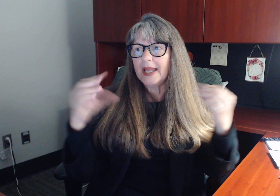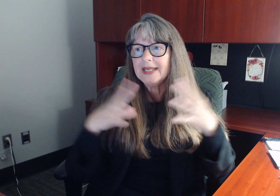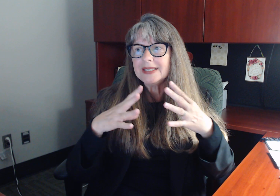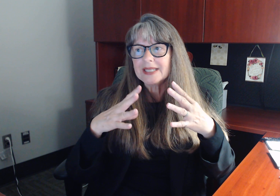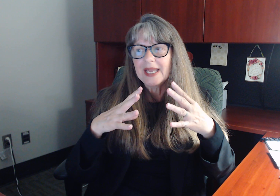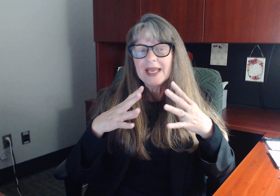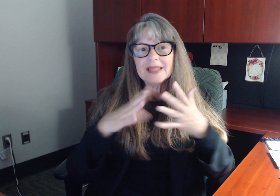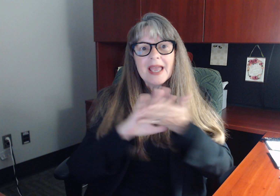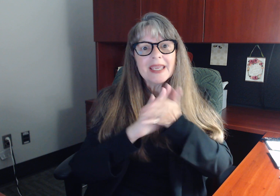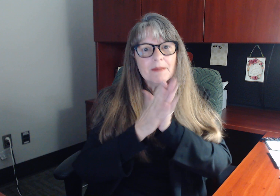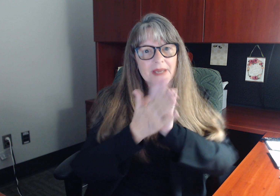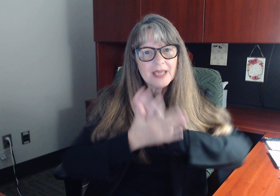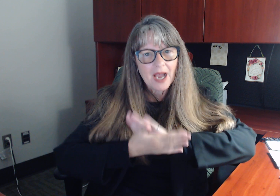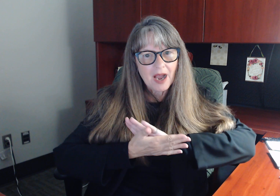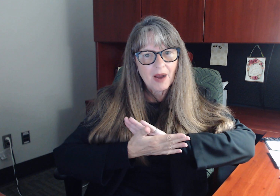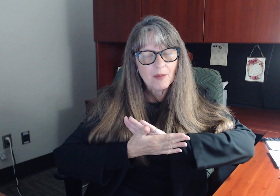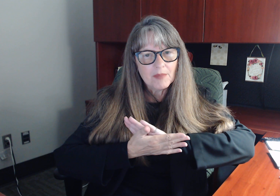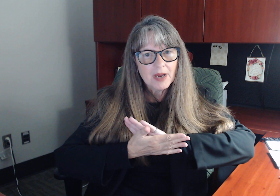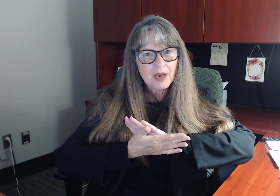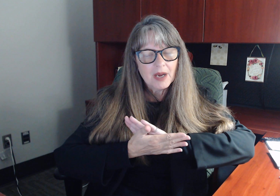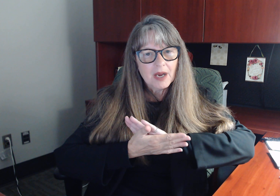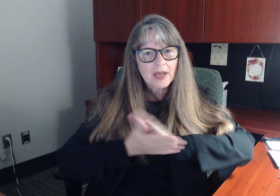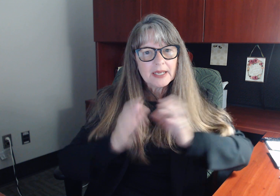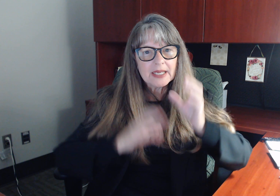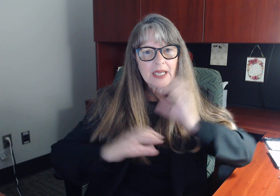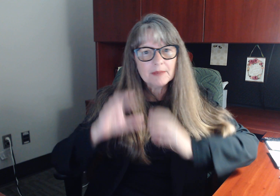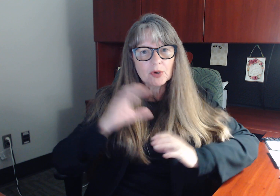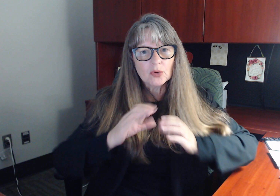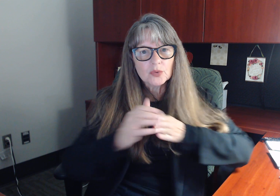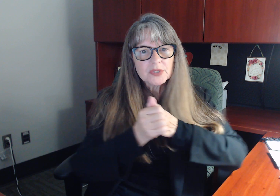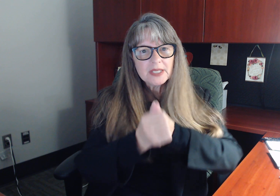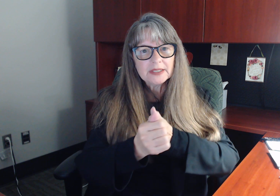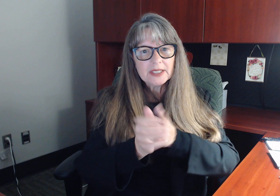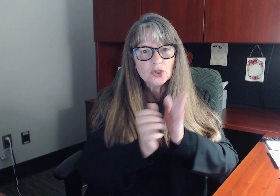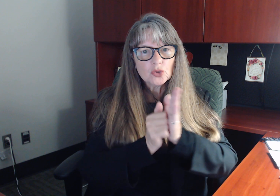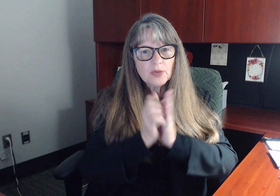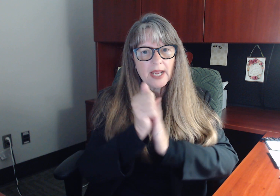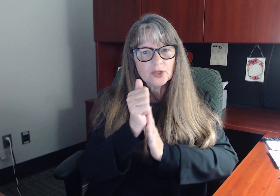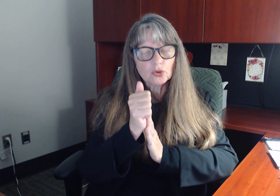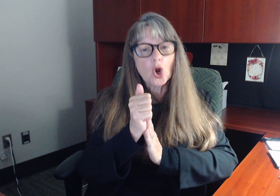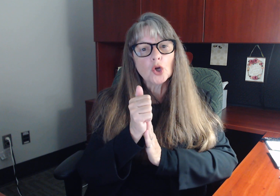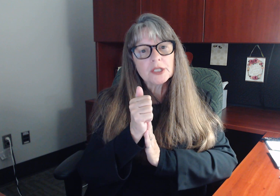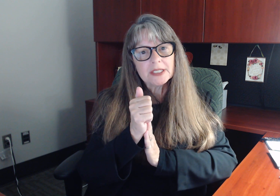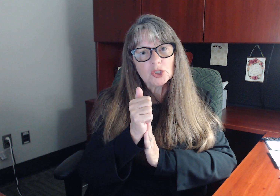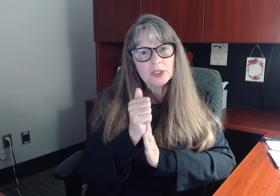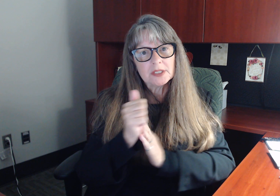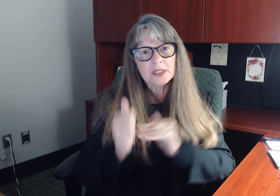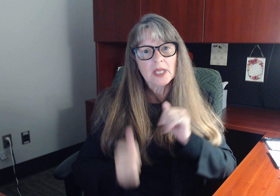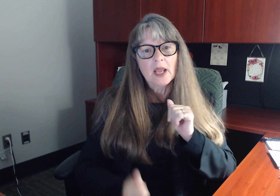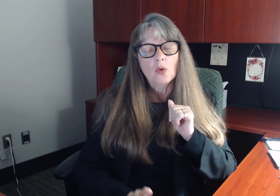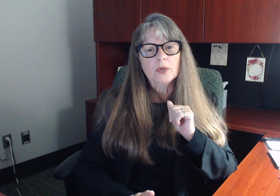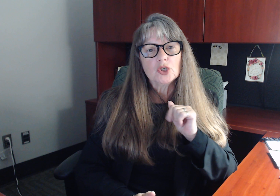rays, they can become chemicals that lead to cancer, carcinogens, which